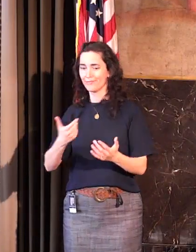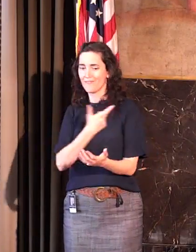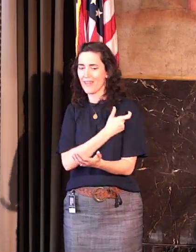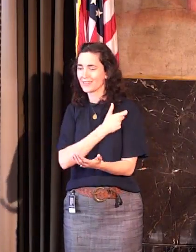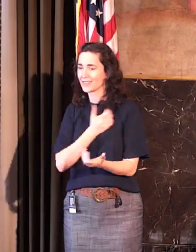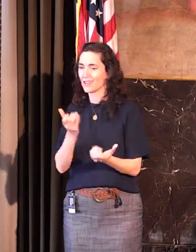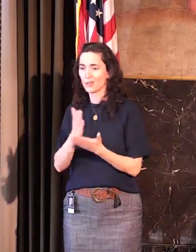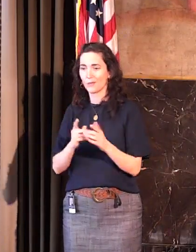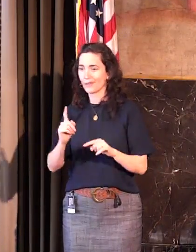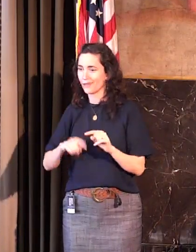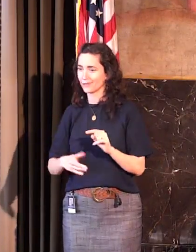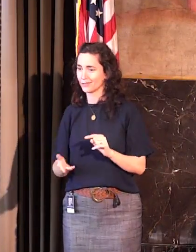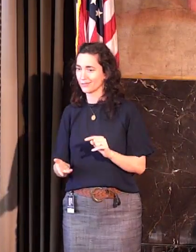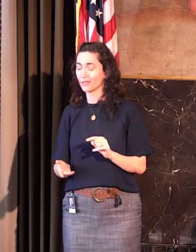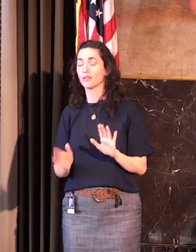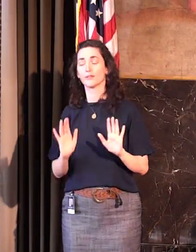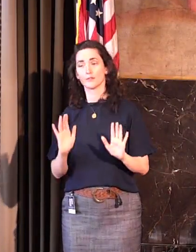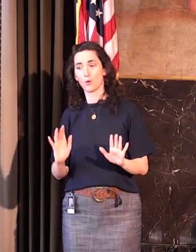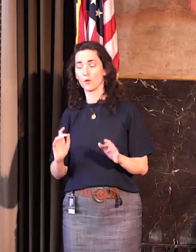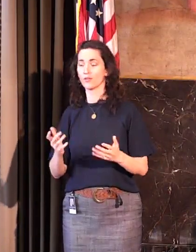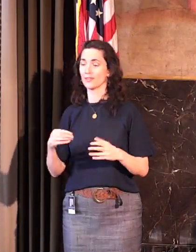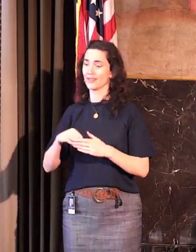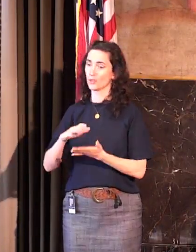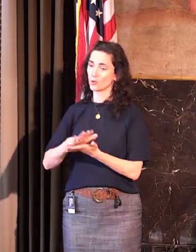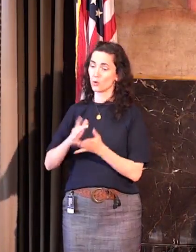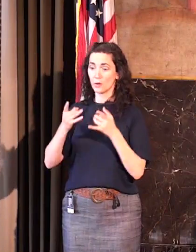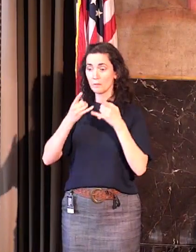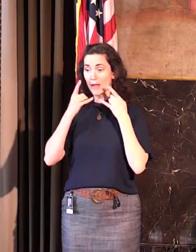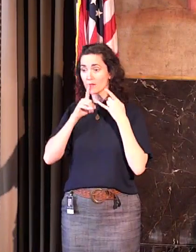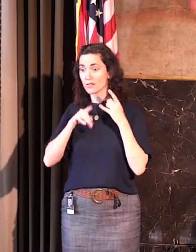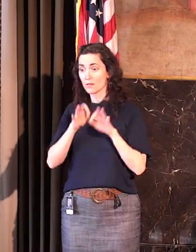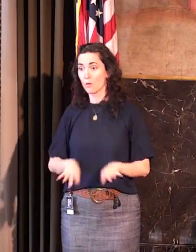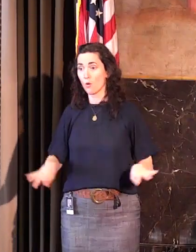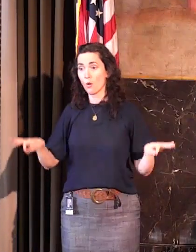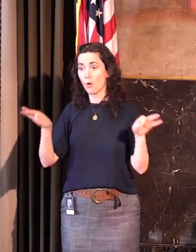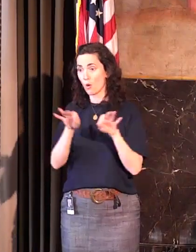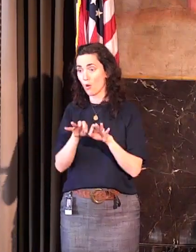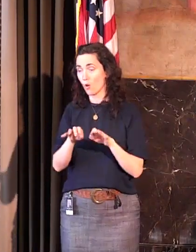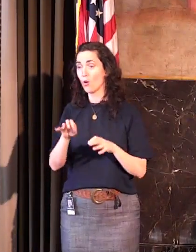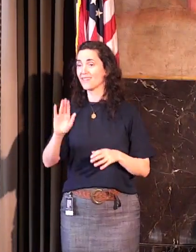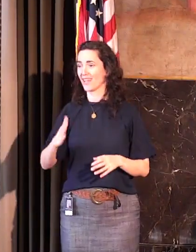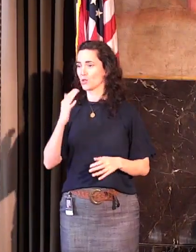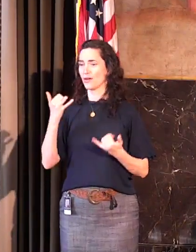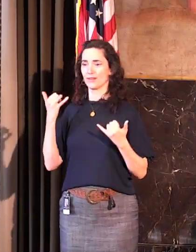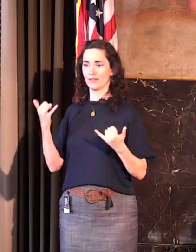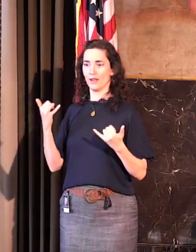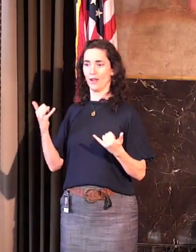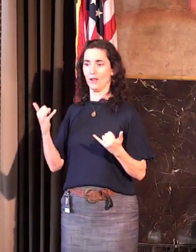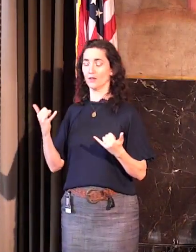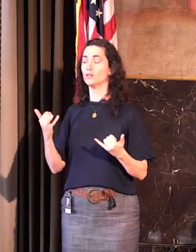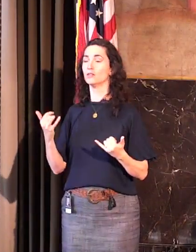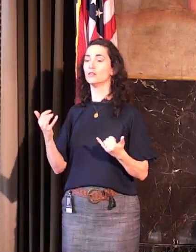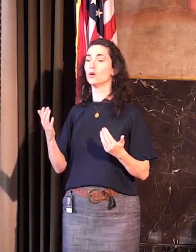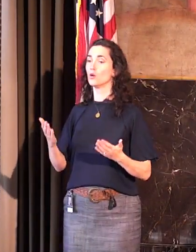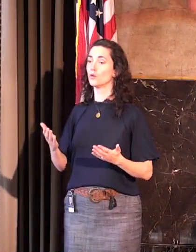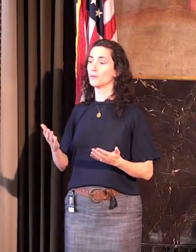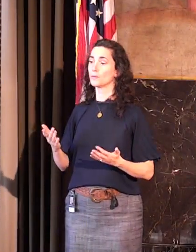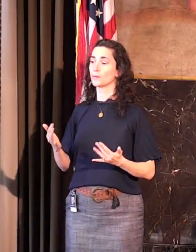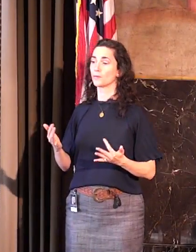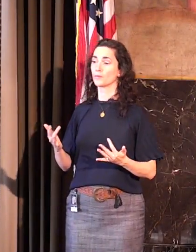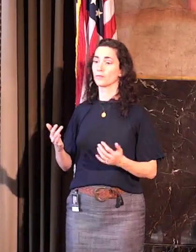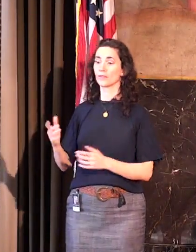about. And so for those reasons, masking is important in our schools, which is why the current recommendations